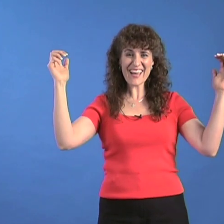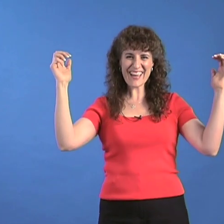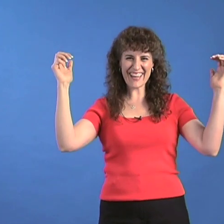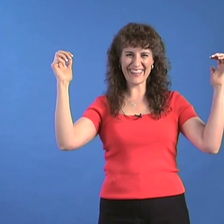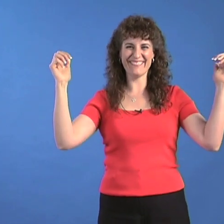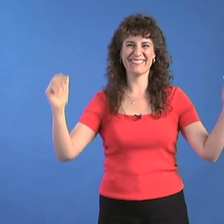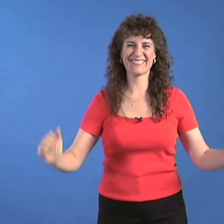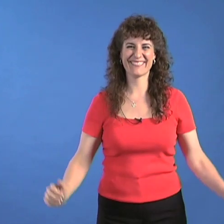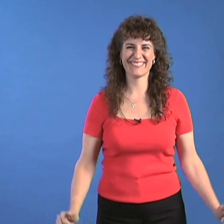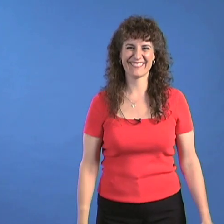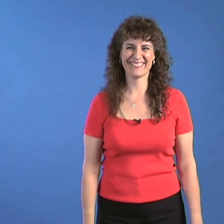Hooray!